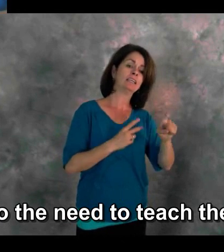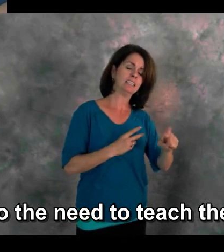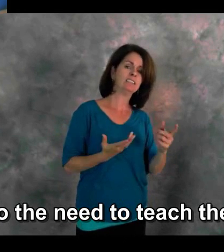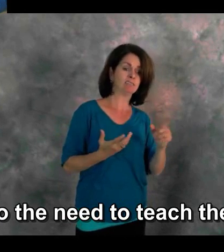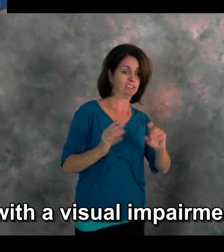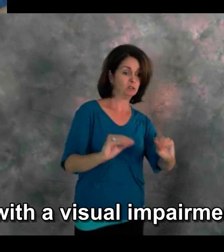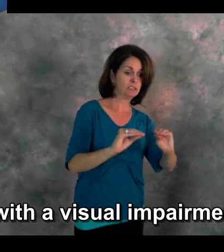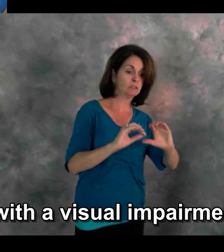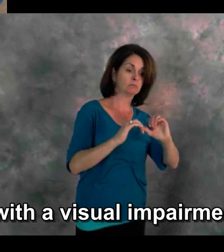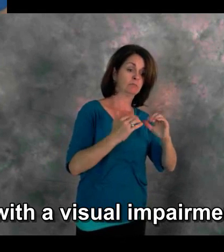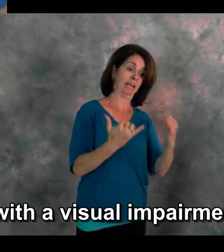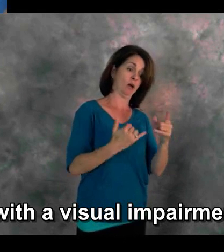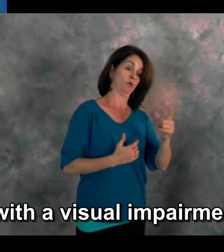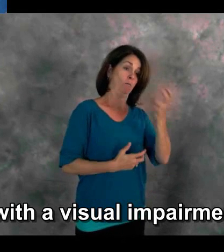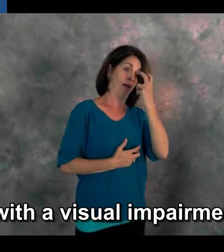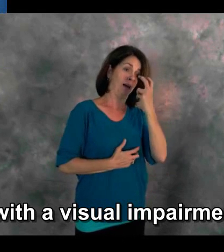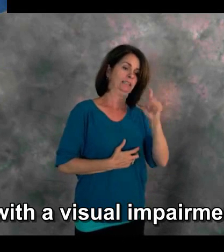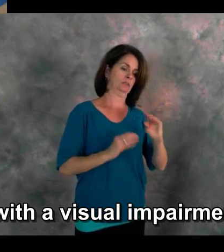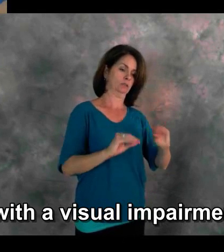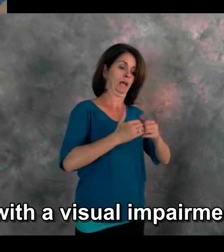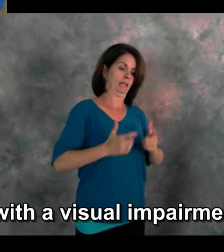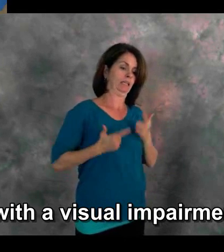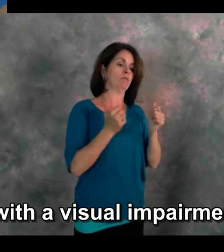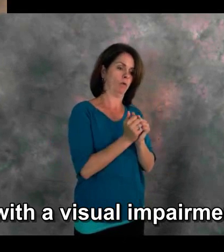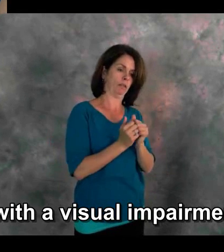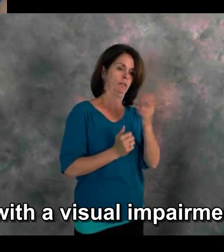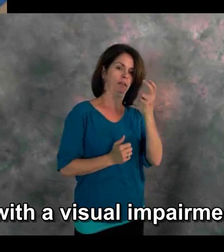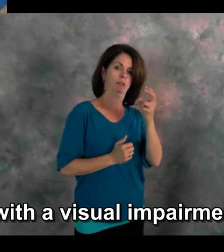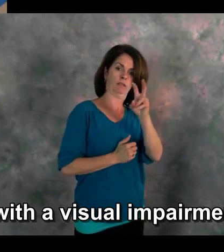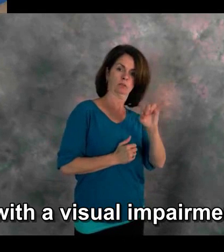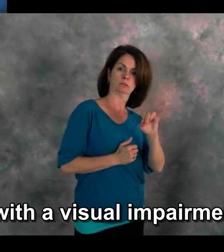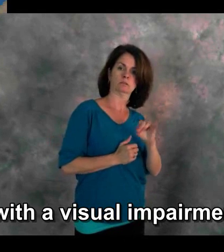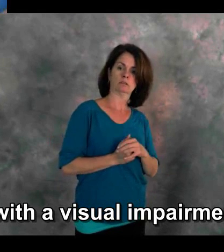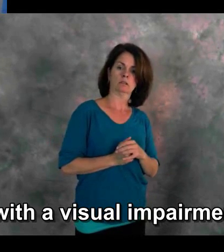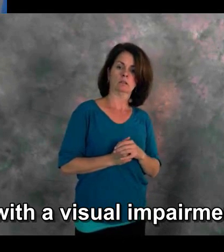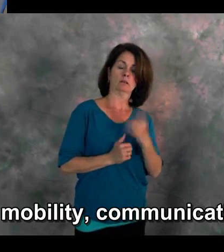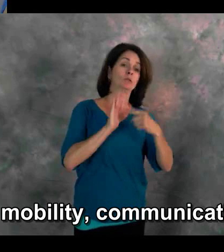the need to teach them how to be blind, how to live with a visual impairment,